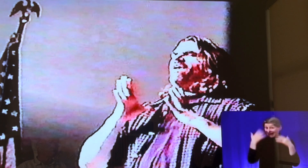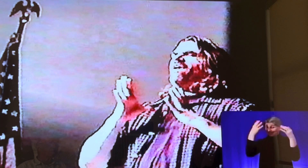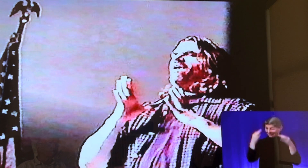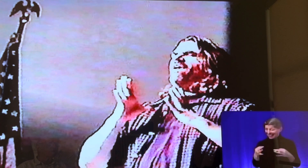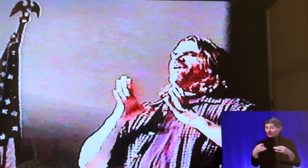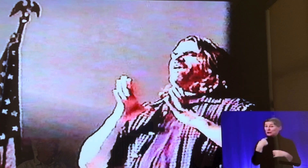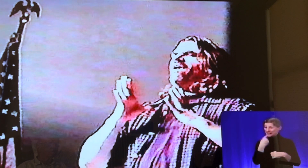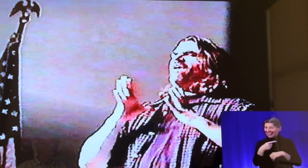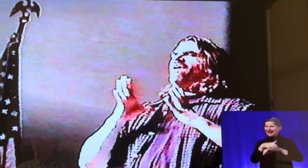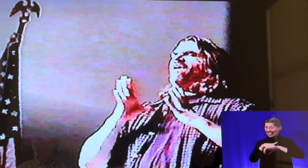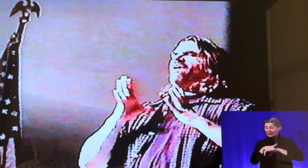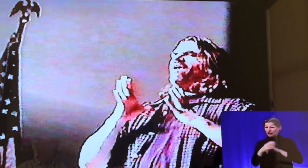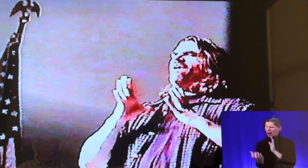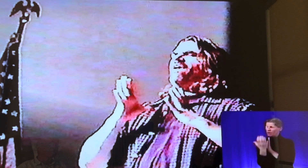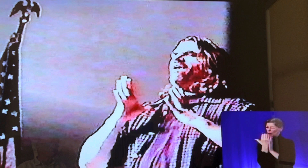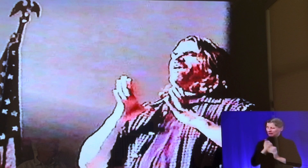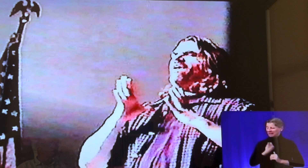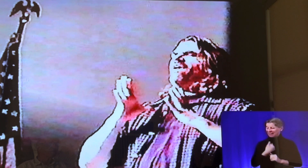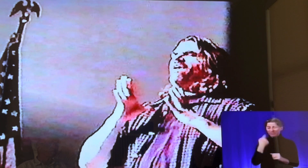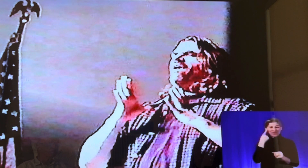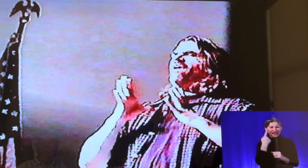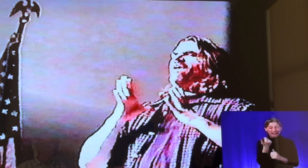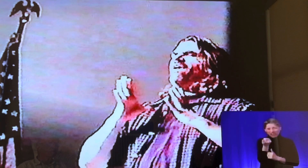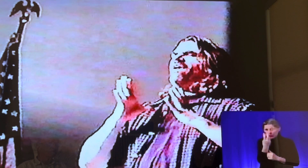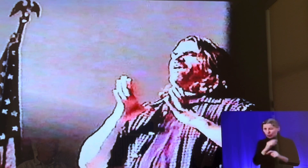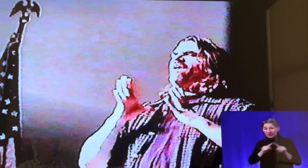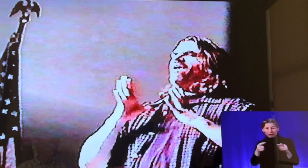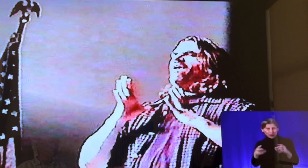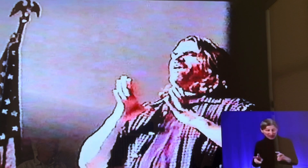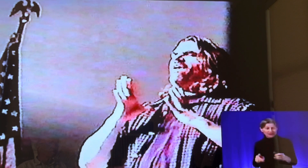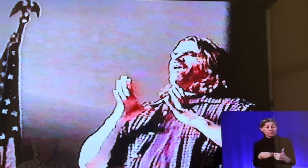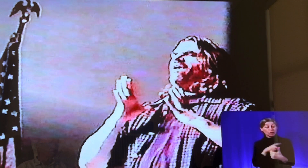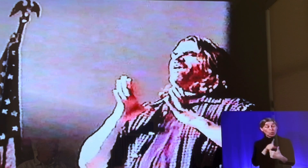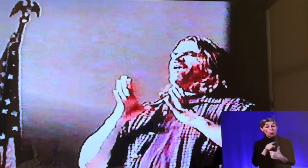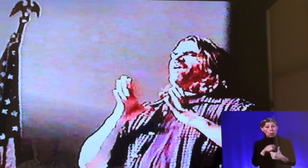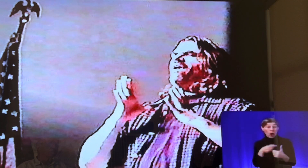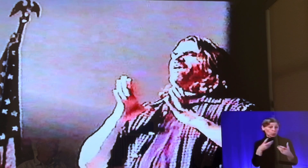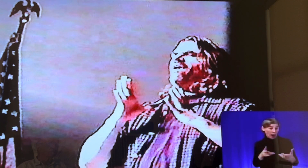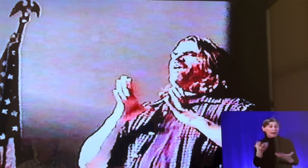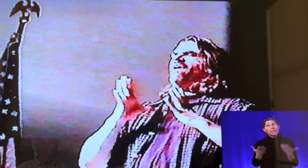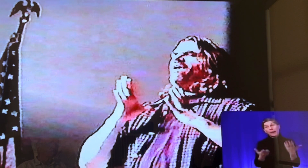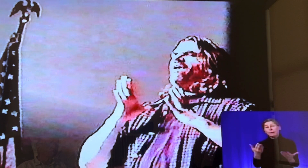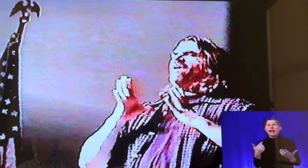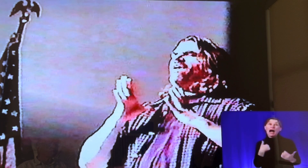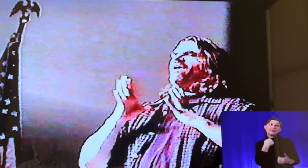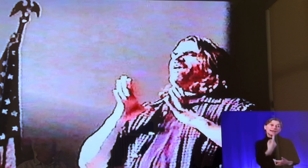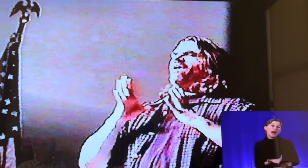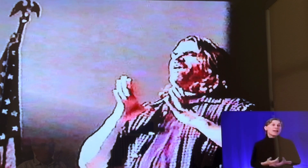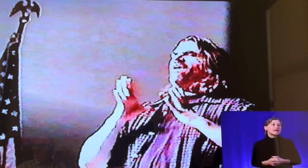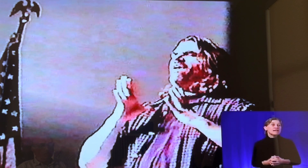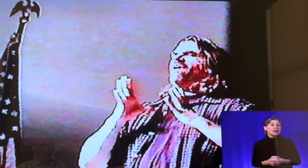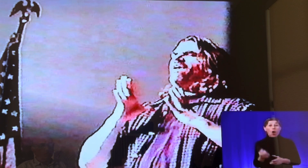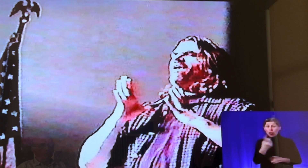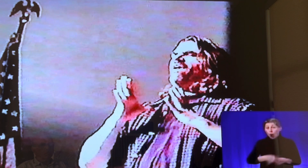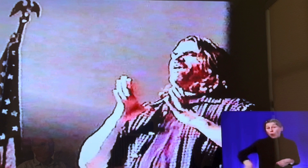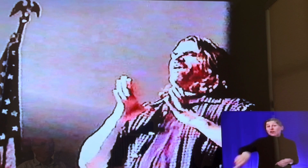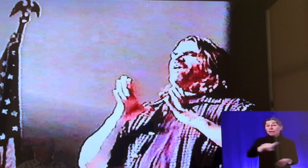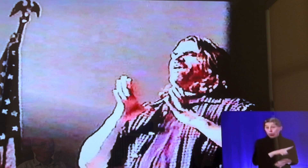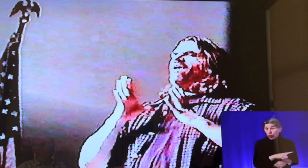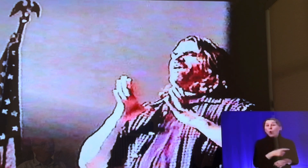I forced myself to think of a couple of different ways, and one of the things I came up with was, those of you who are eager to volunteer, just raise